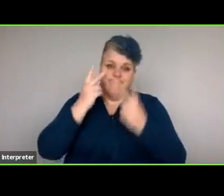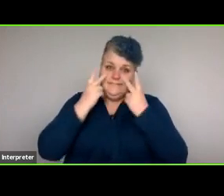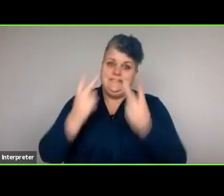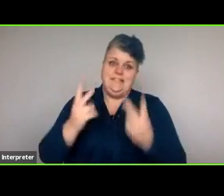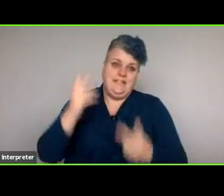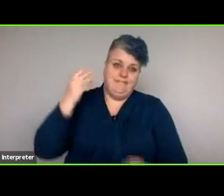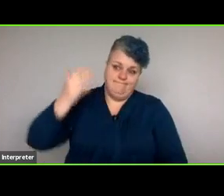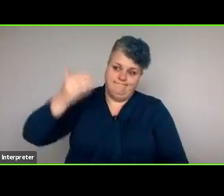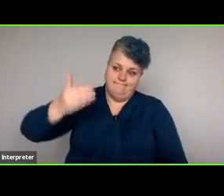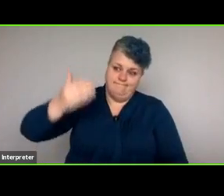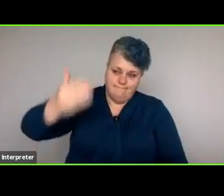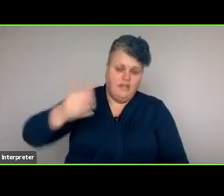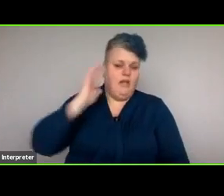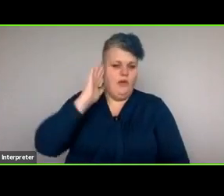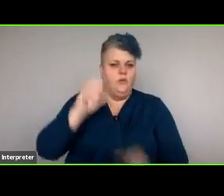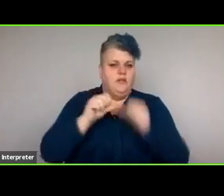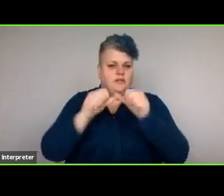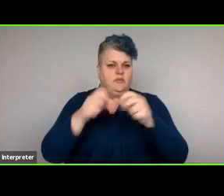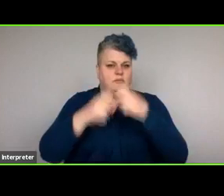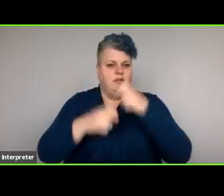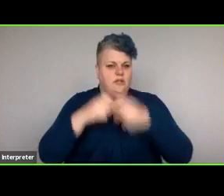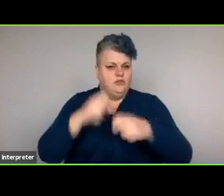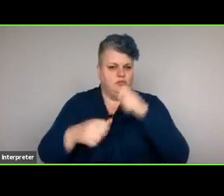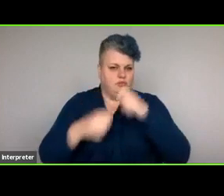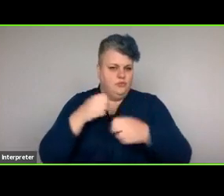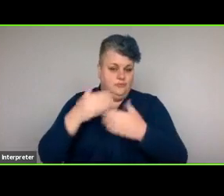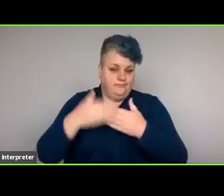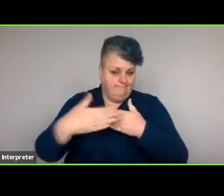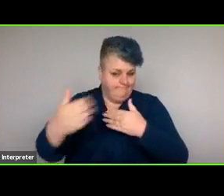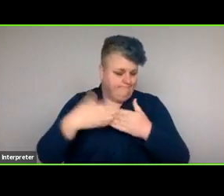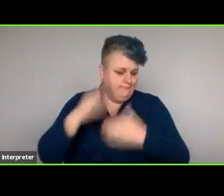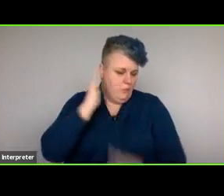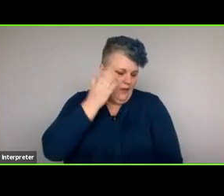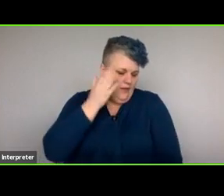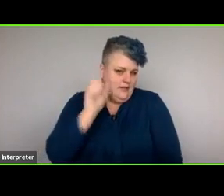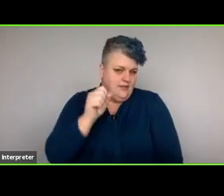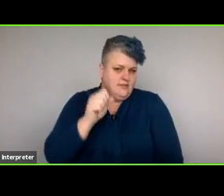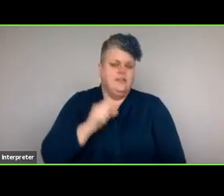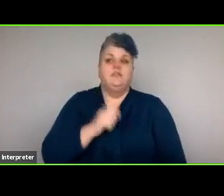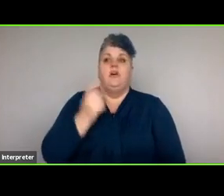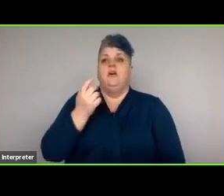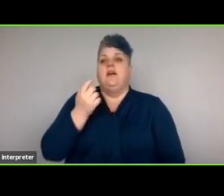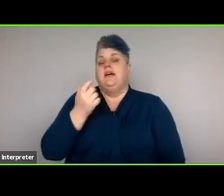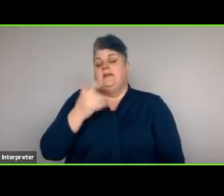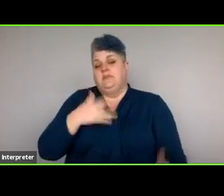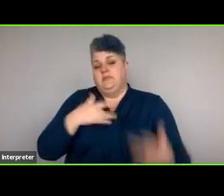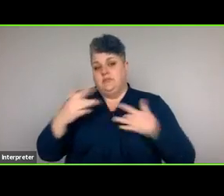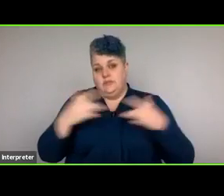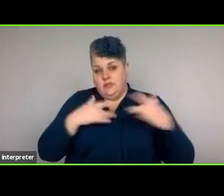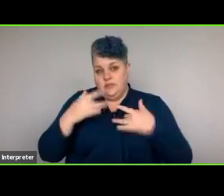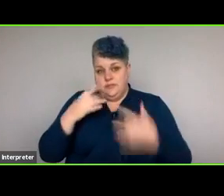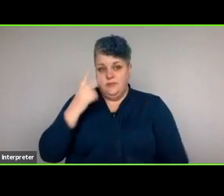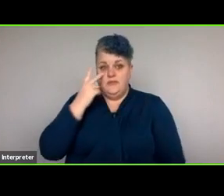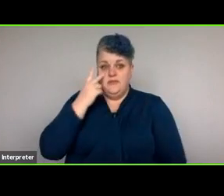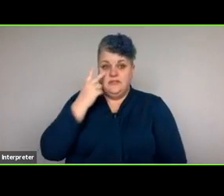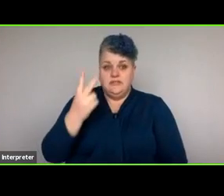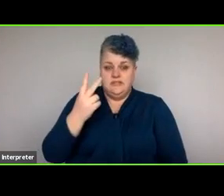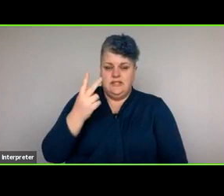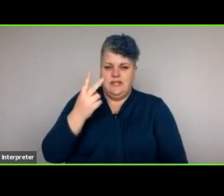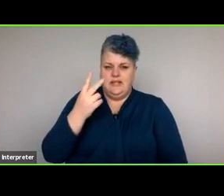to be an issue moving forward. I am a little bit concerned because we have seen some rollback